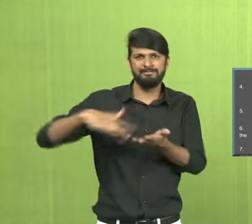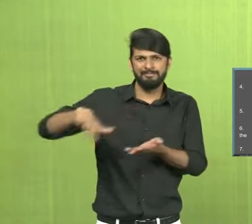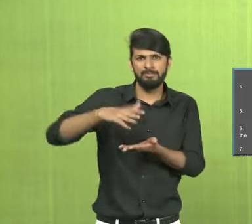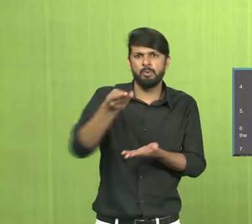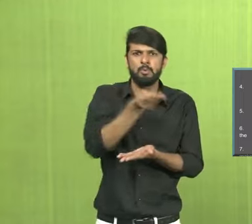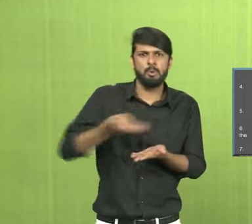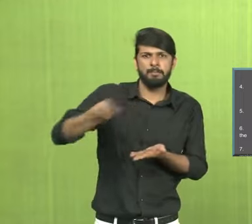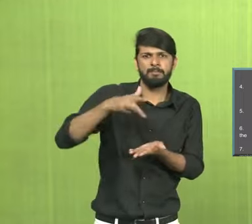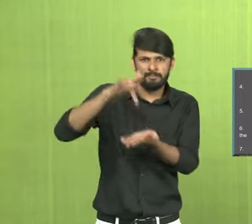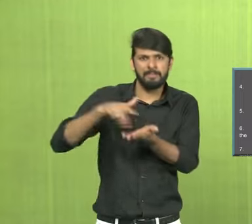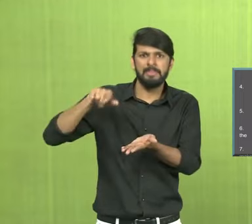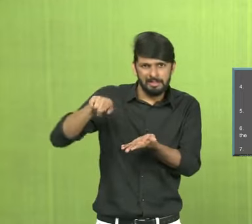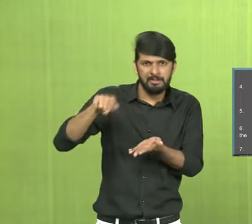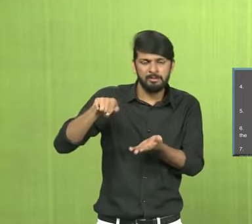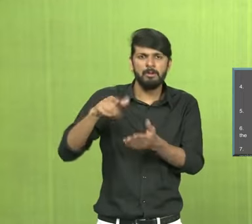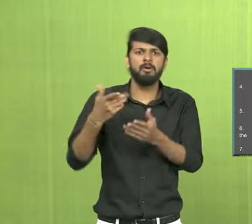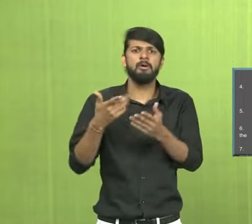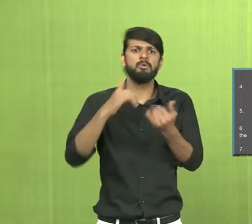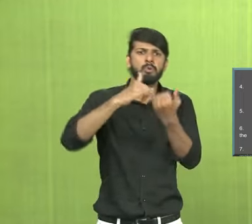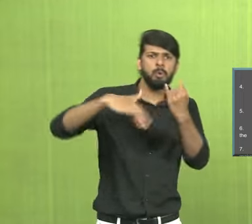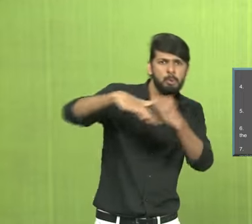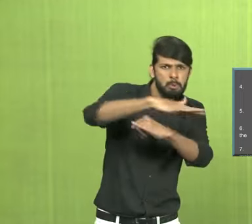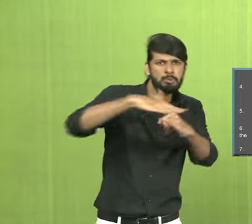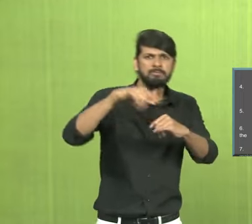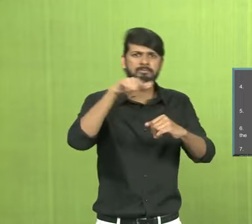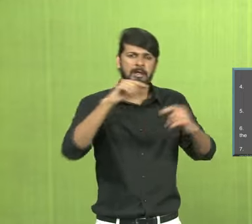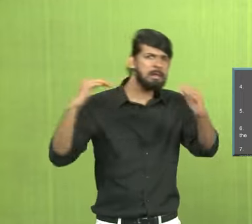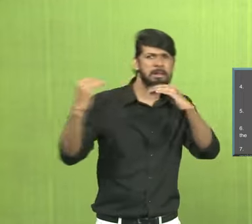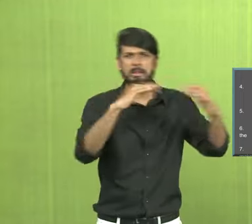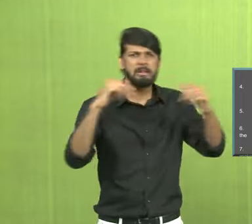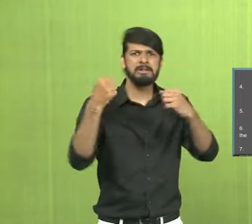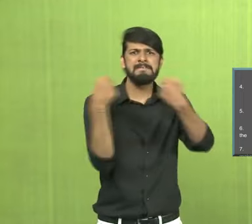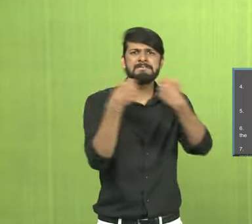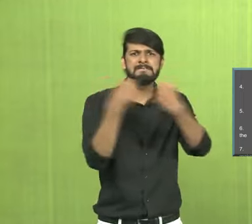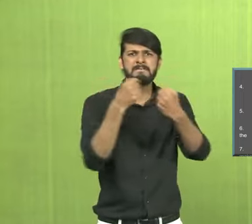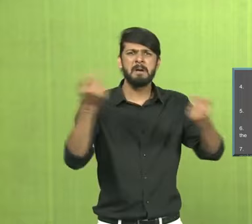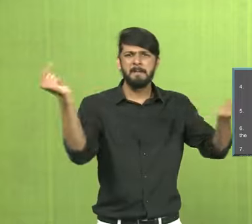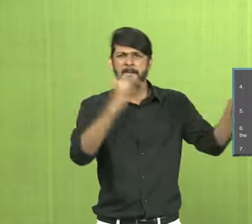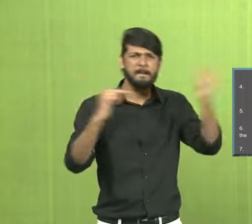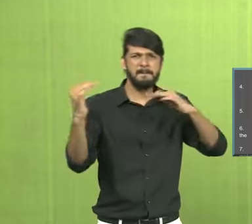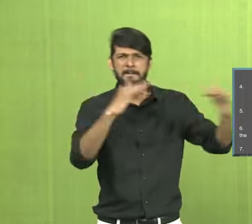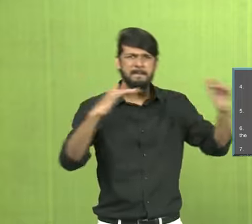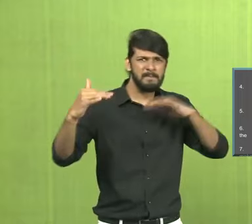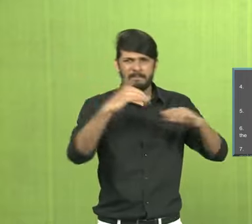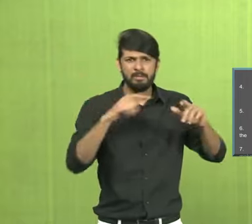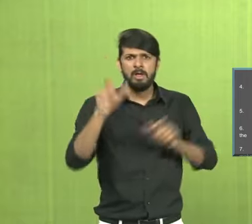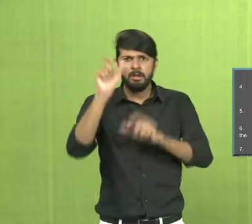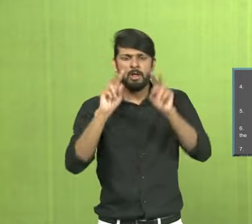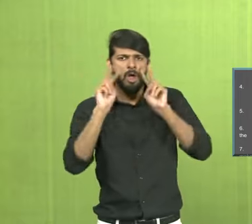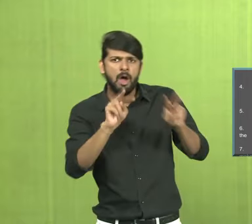in Calcutta, West Bengal, and are known to be the culmination and archive of the